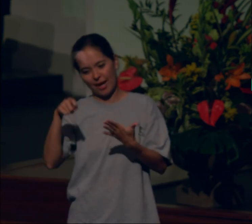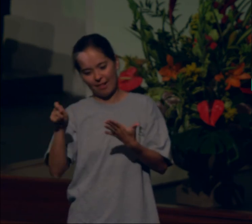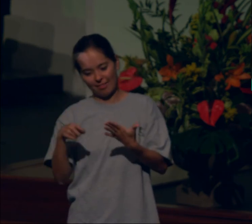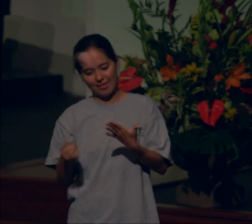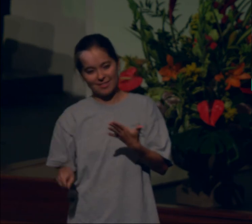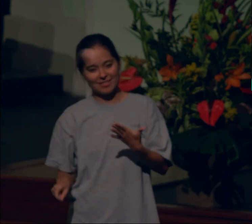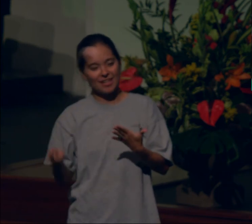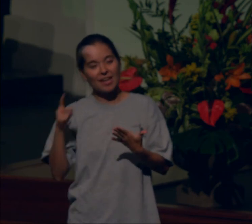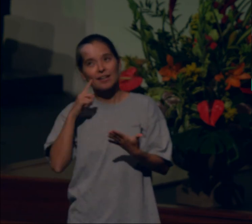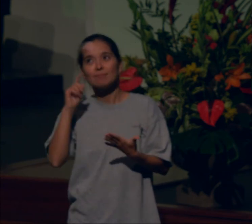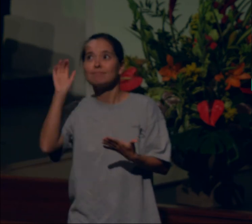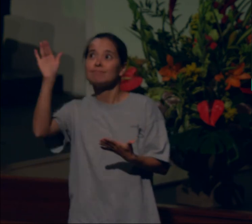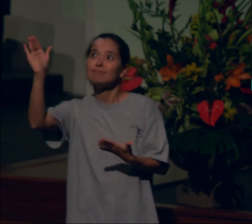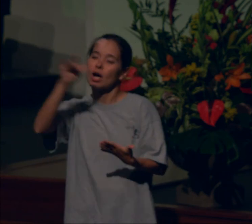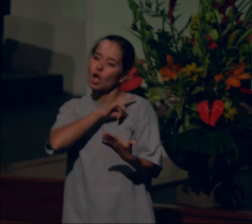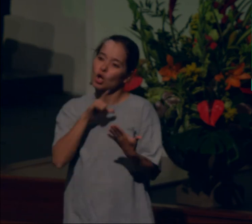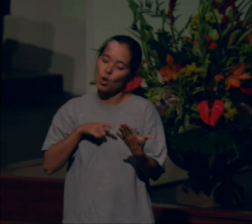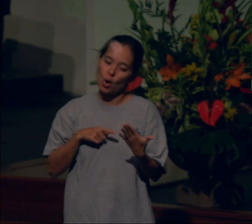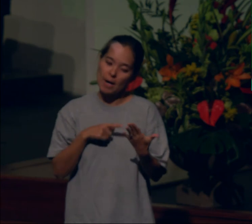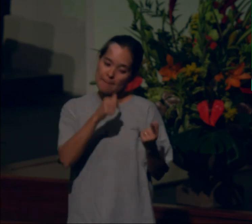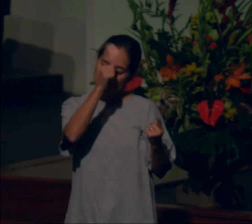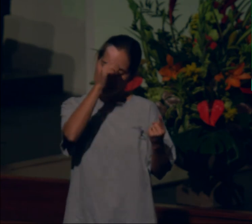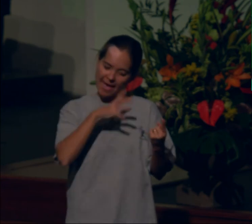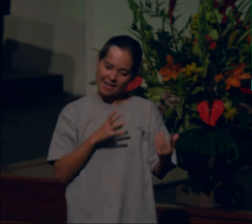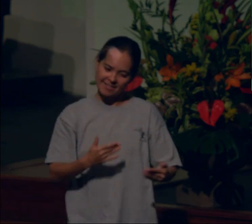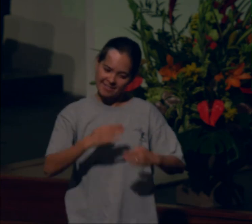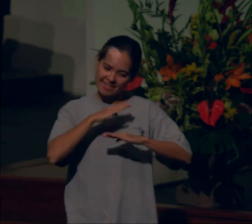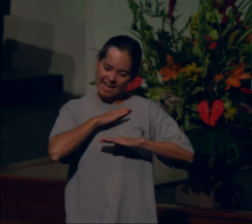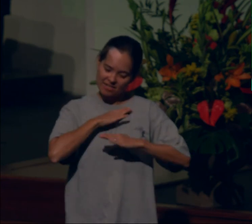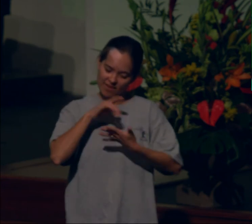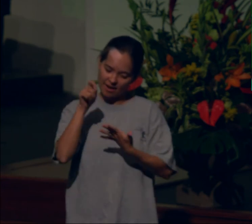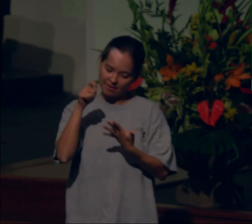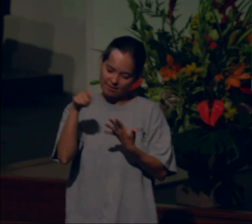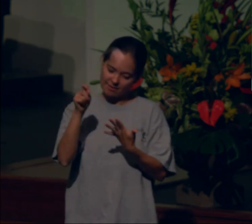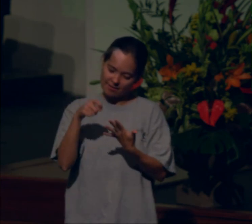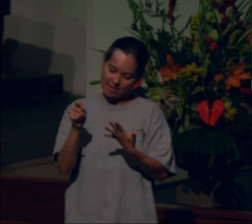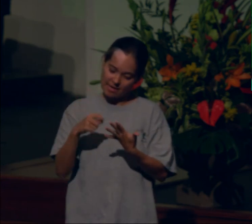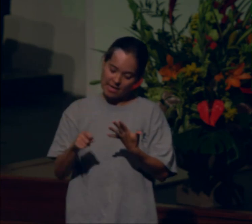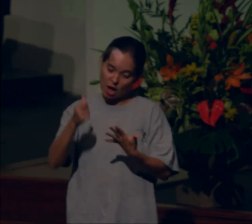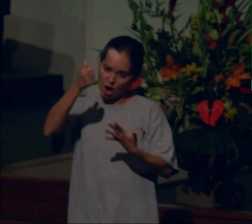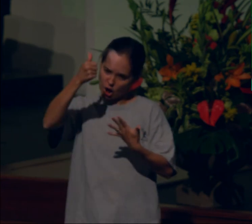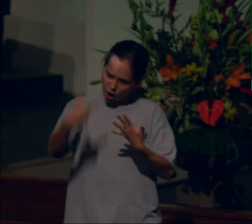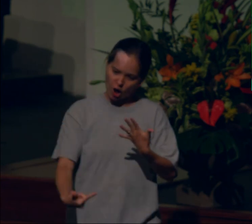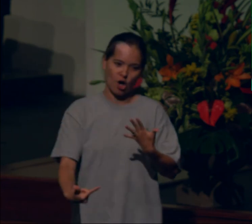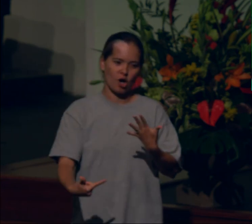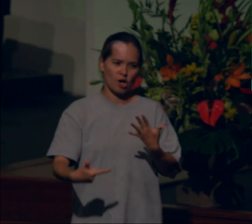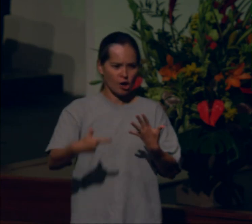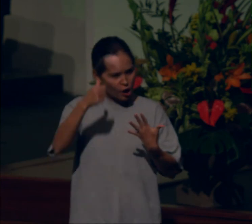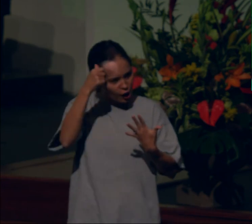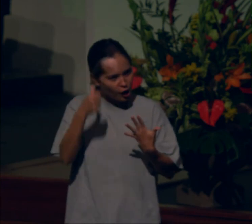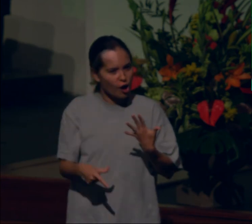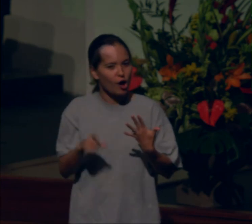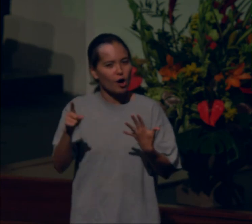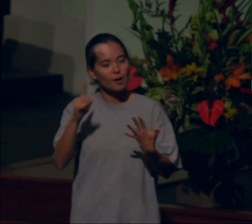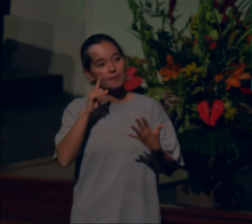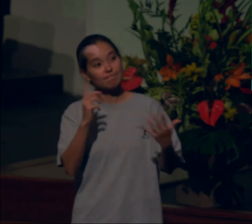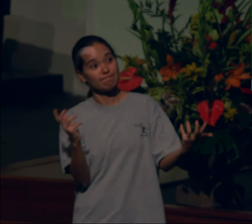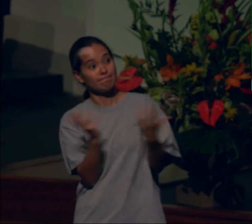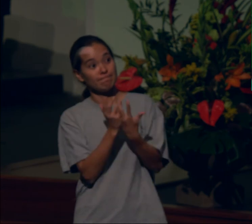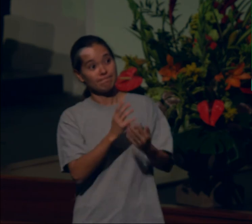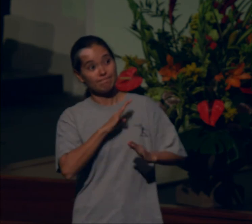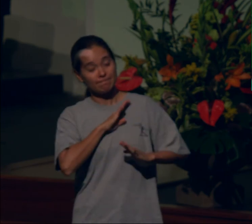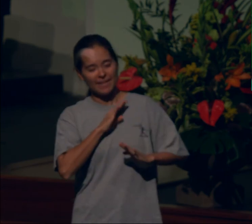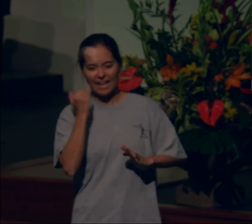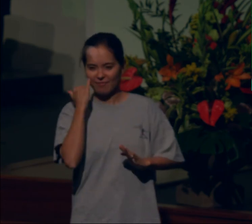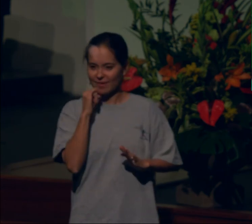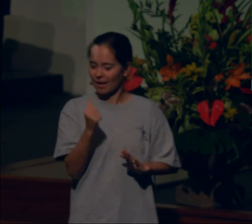out before the Lord that she said, until the man that I meet, until I can check off every one of these things about him, I am not going to